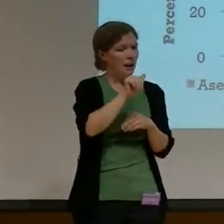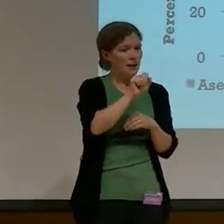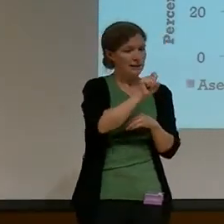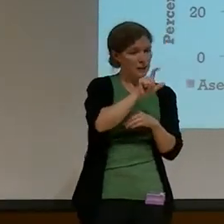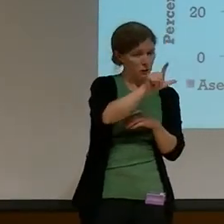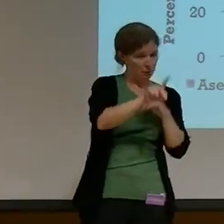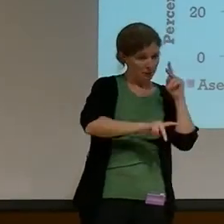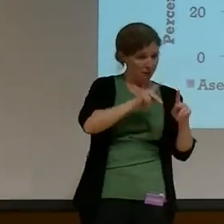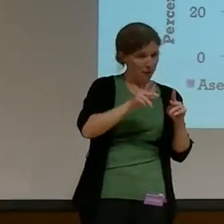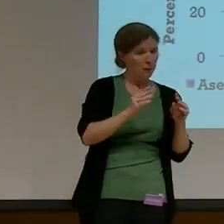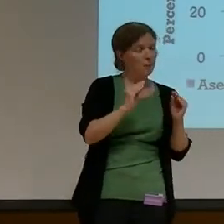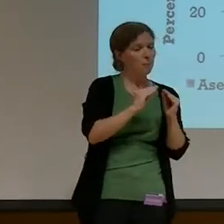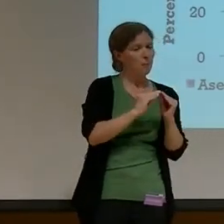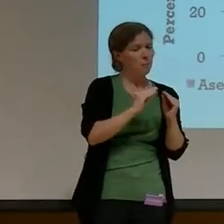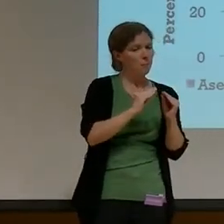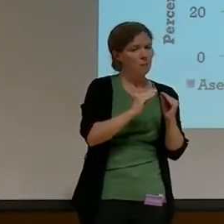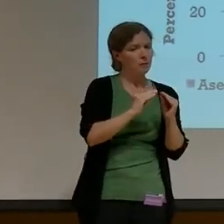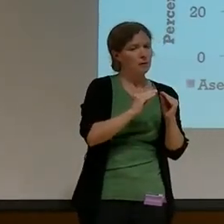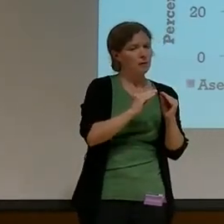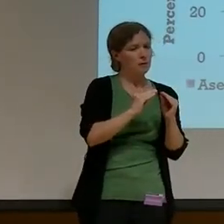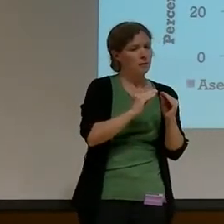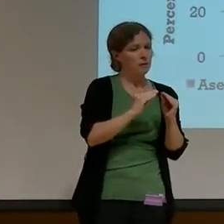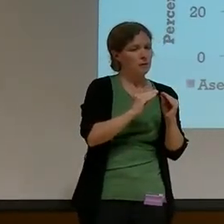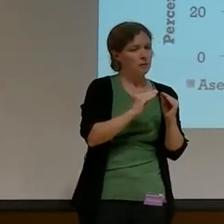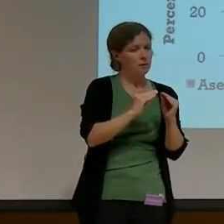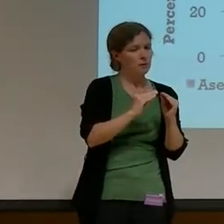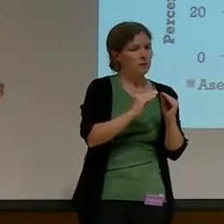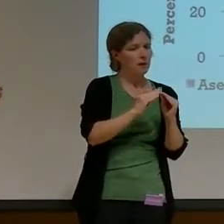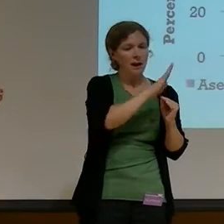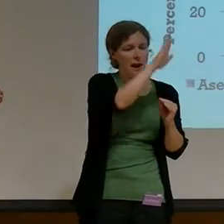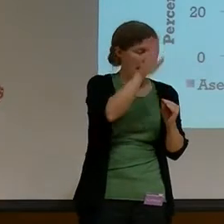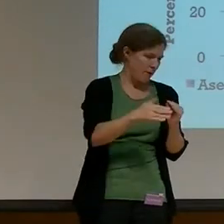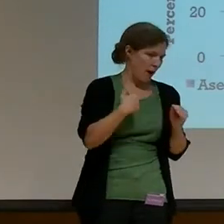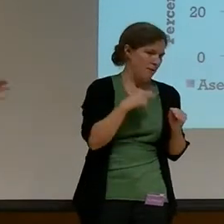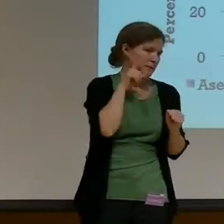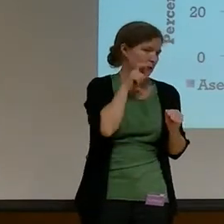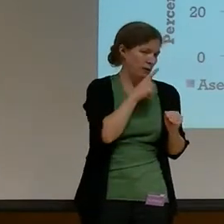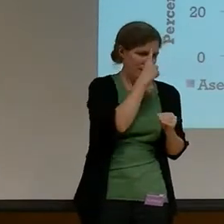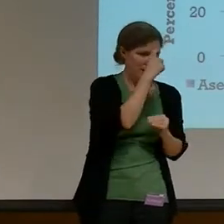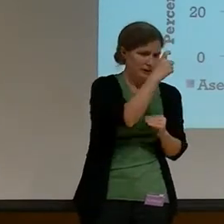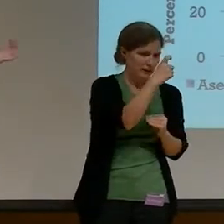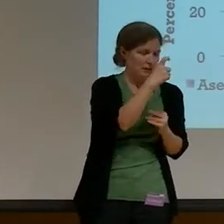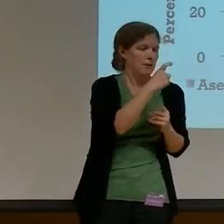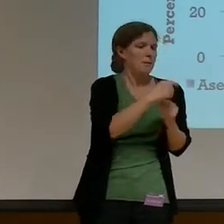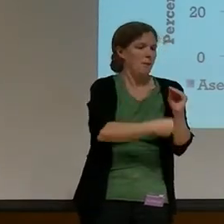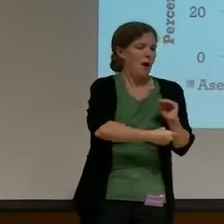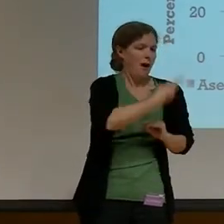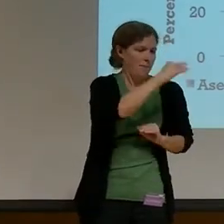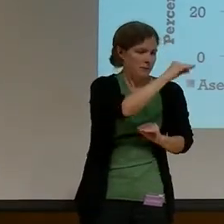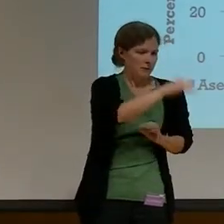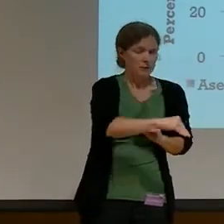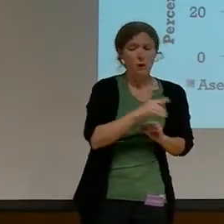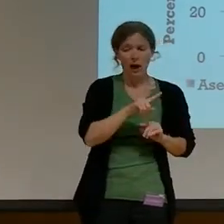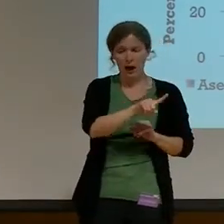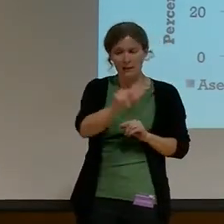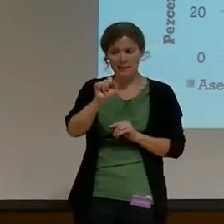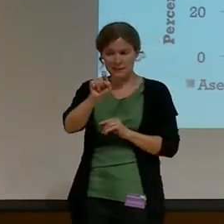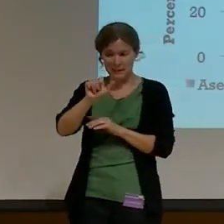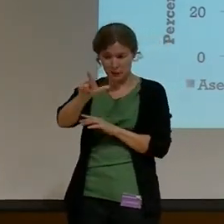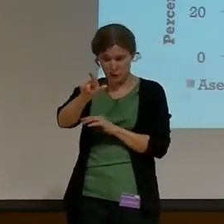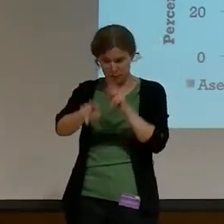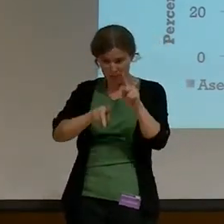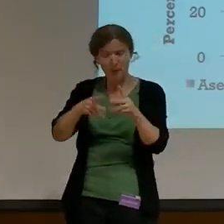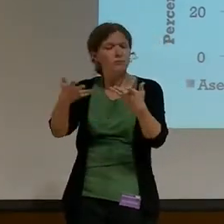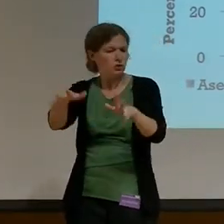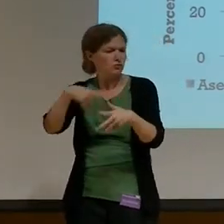people are much less likely to never have had a sexual fantasy. So basically, all of the sexual people that I asked in an internet